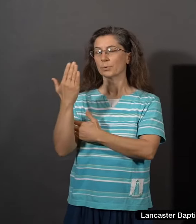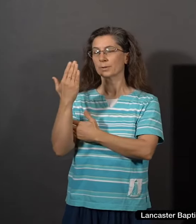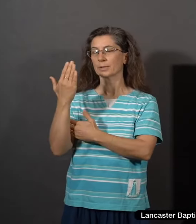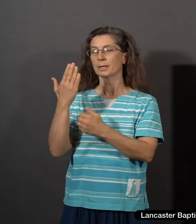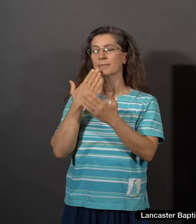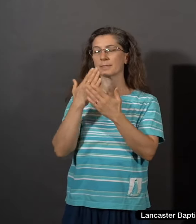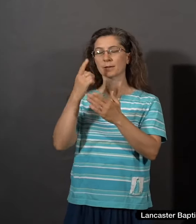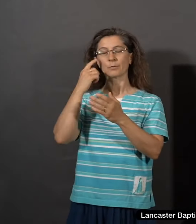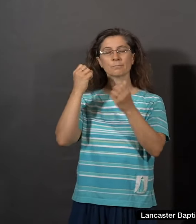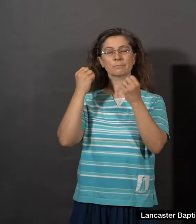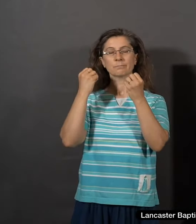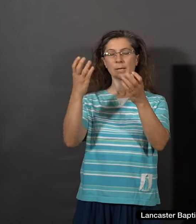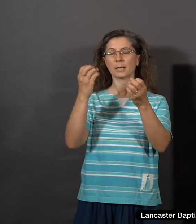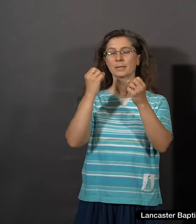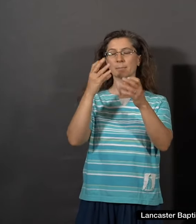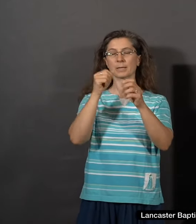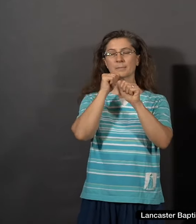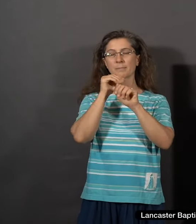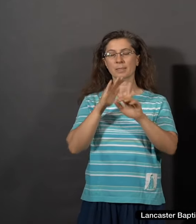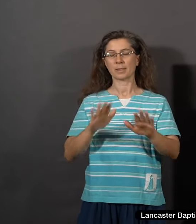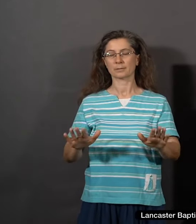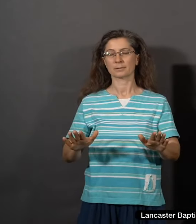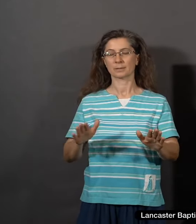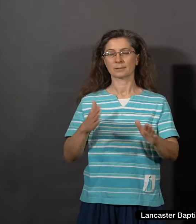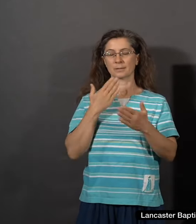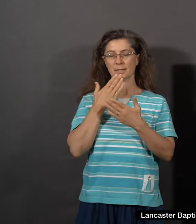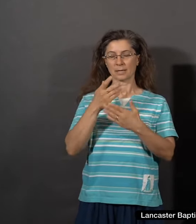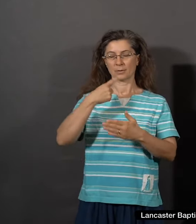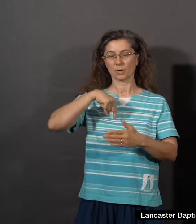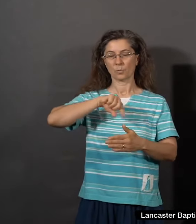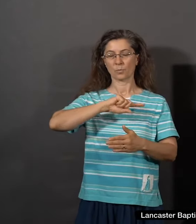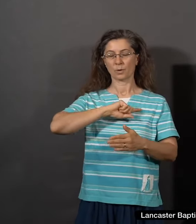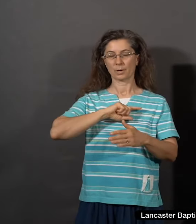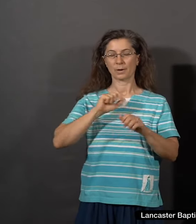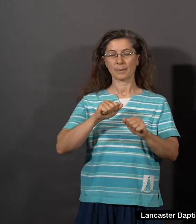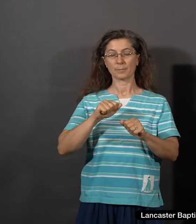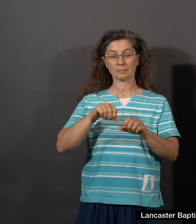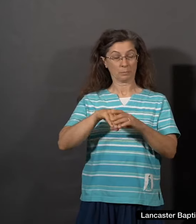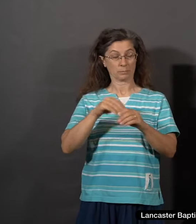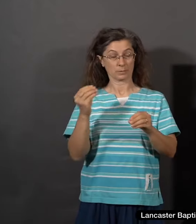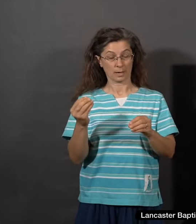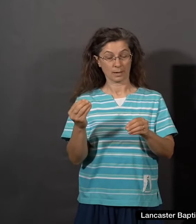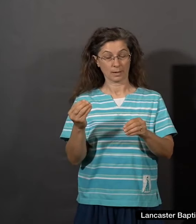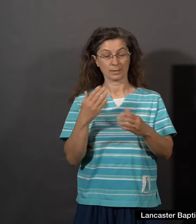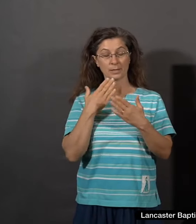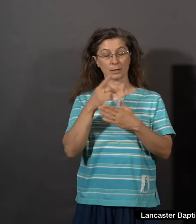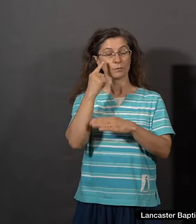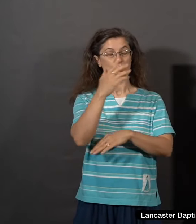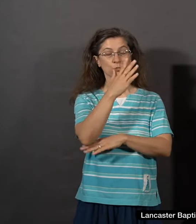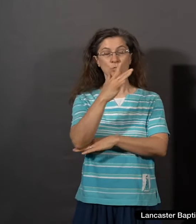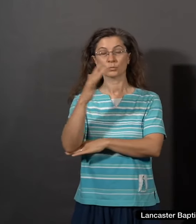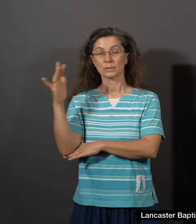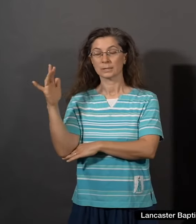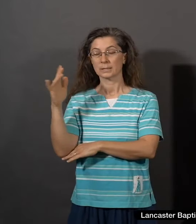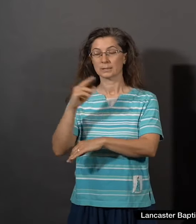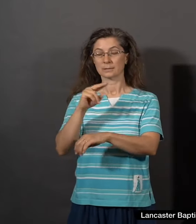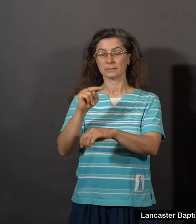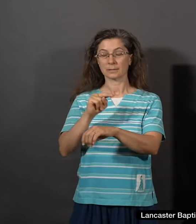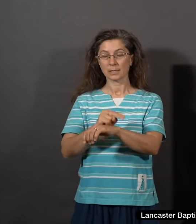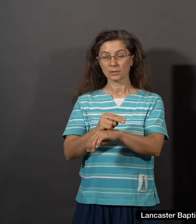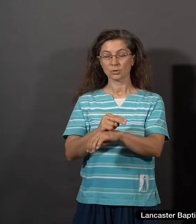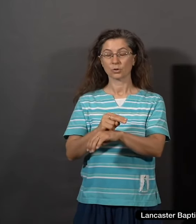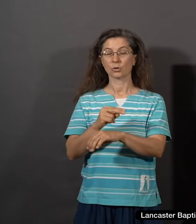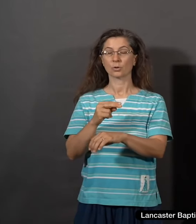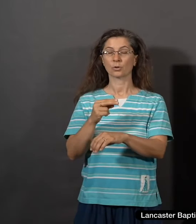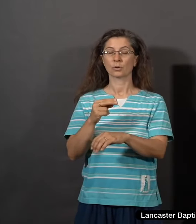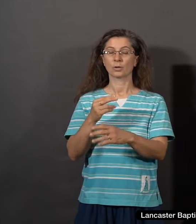give to us we thank you lord as we're sitting here outside for the uh the trees and the nature that you've provided and for the